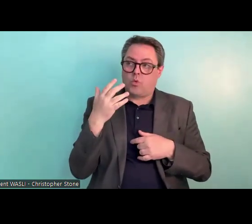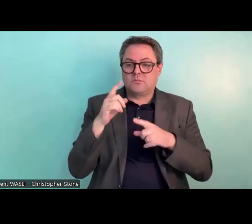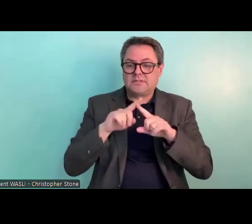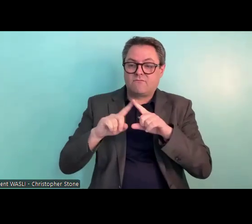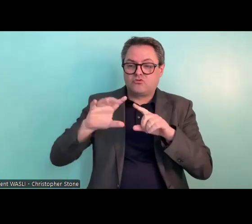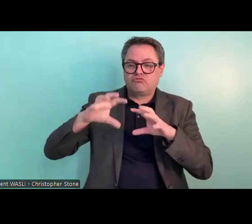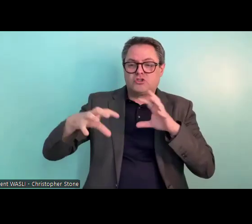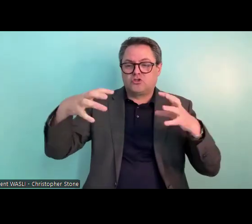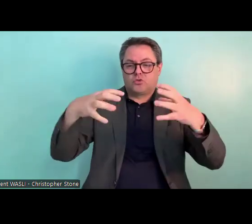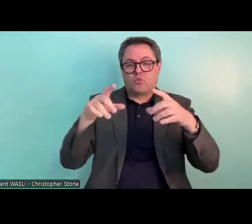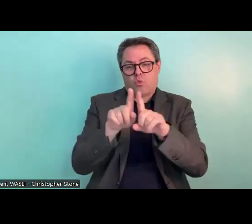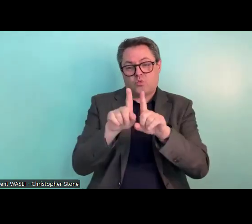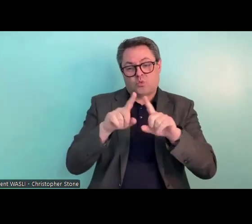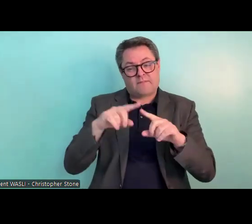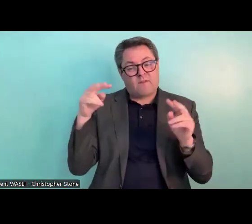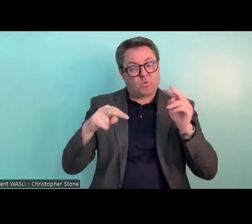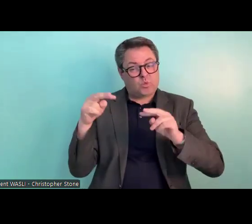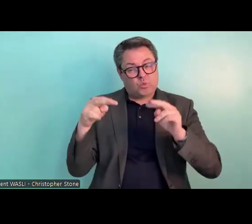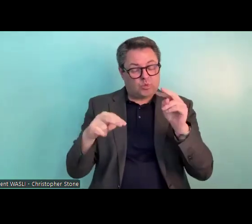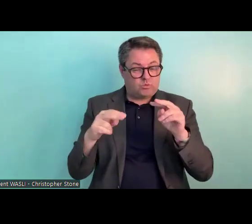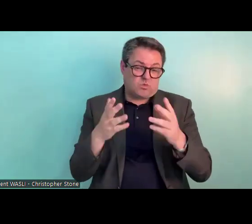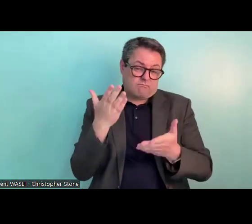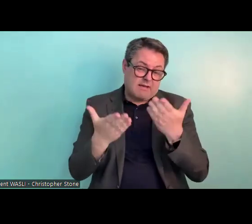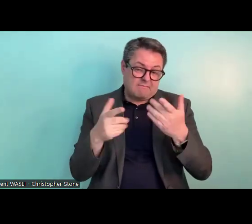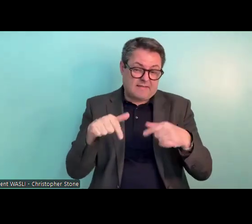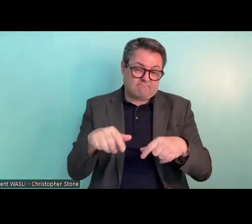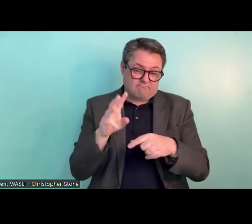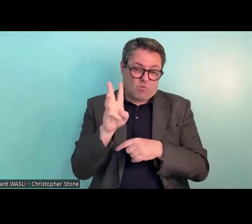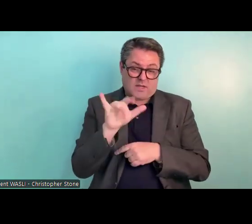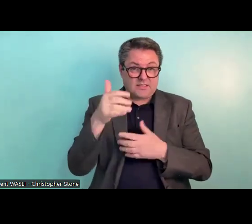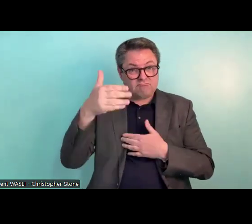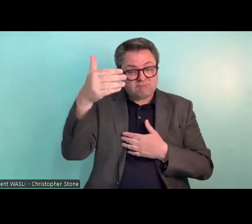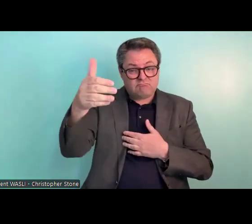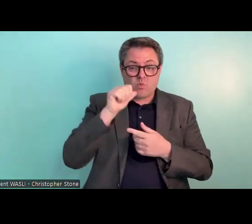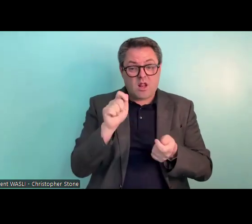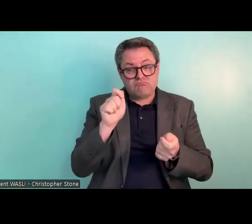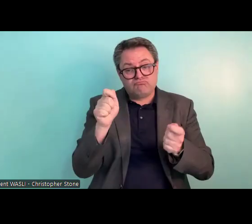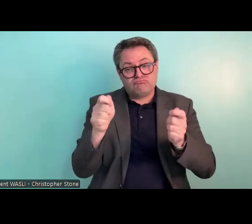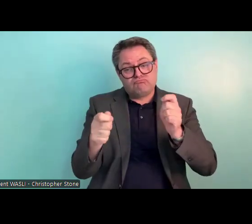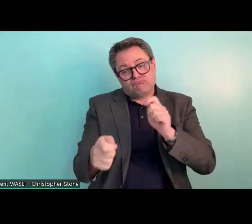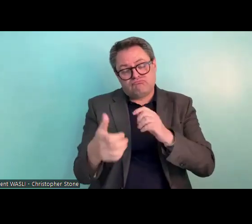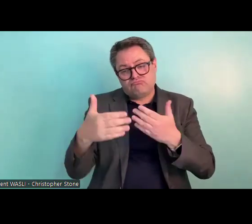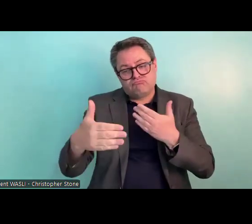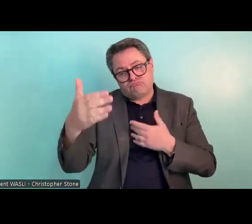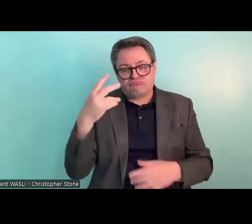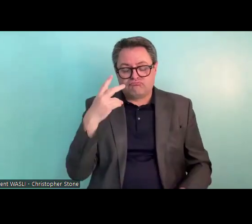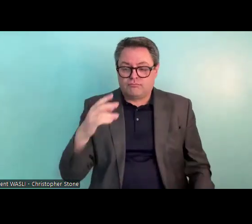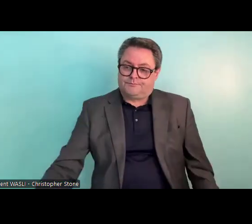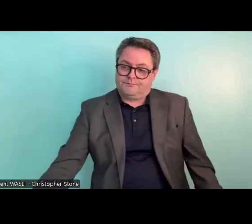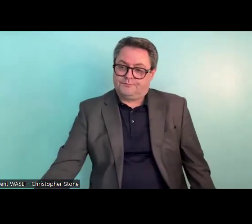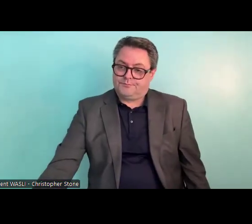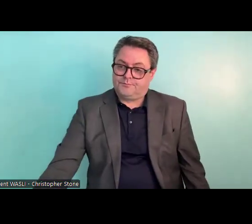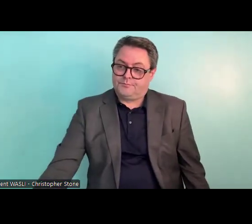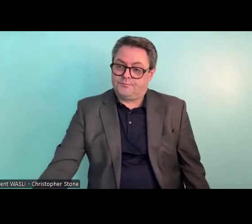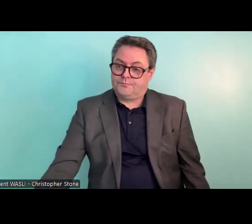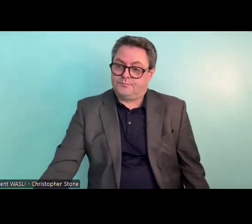be considered. So we know that in different regions as well, there are different views about this. So it might be that WASLI takes a different